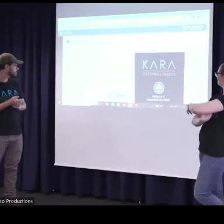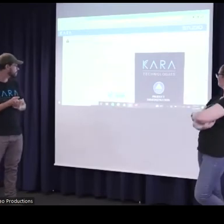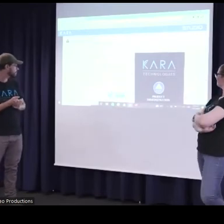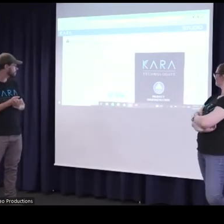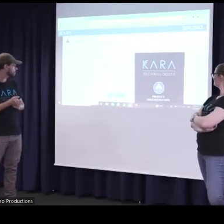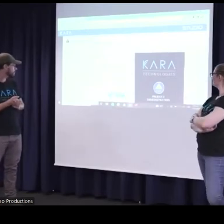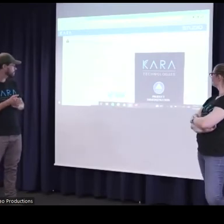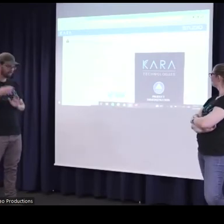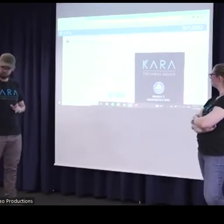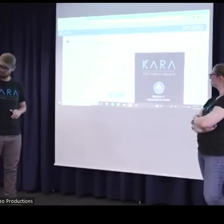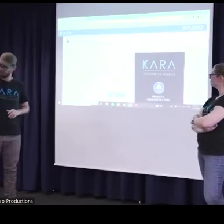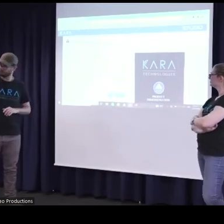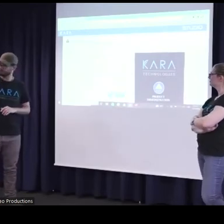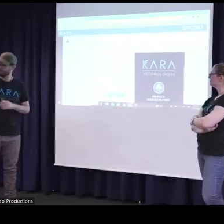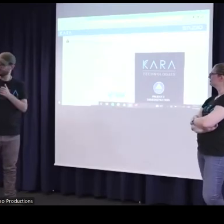And what will be the issue?